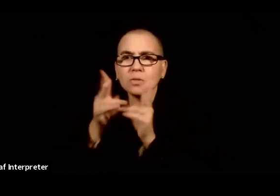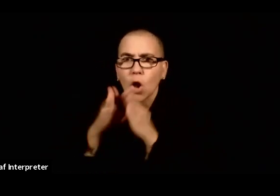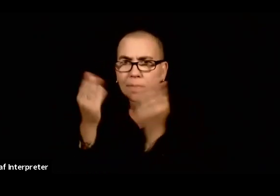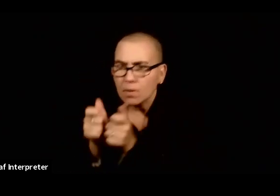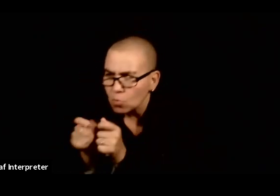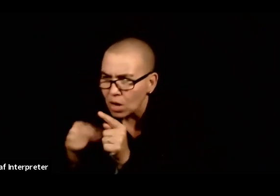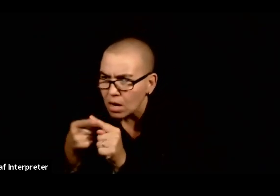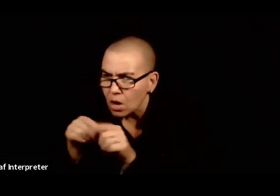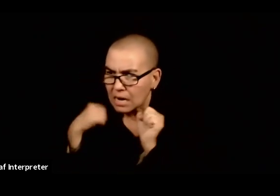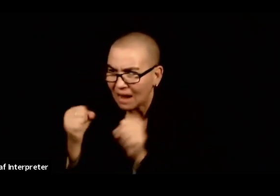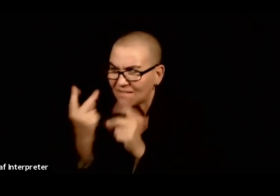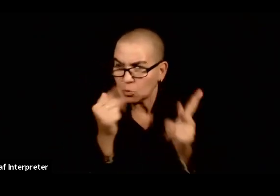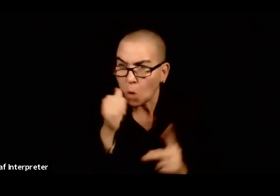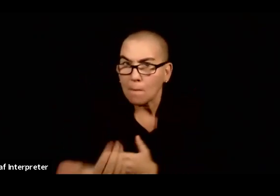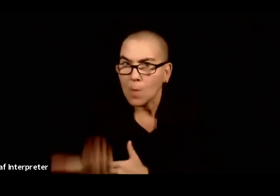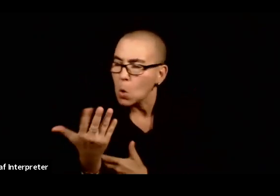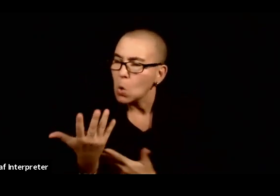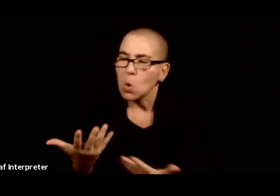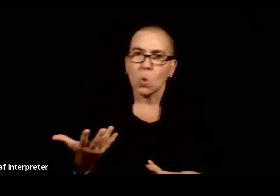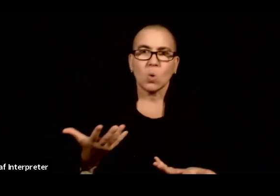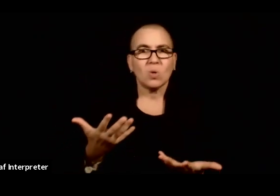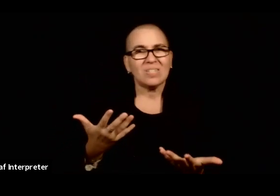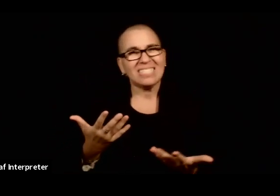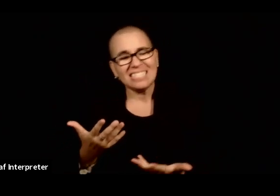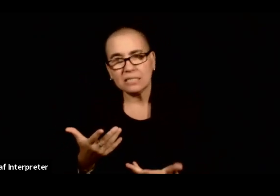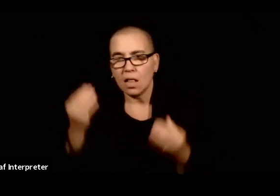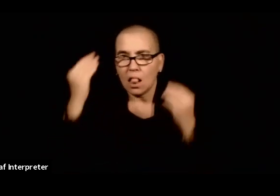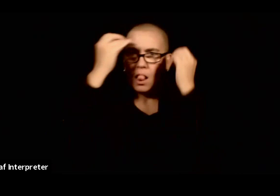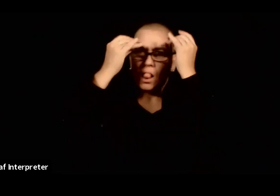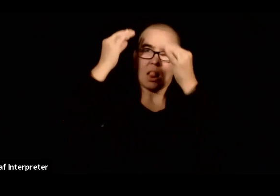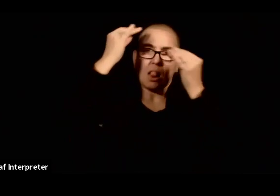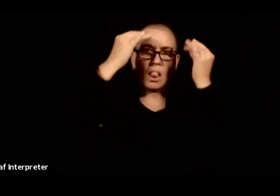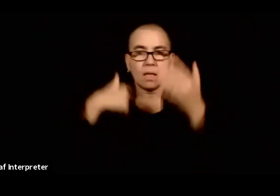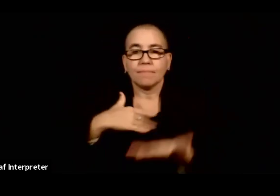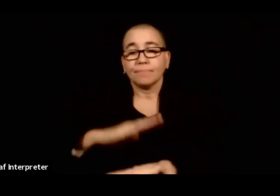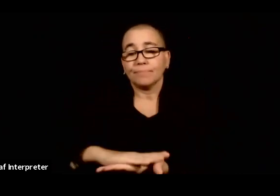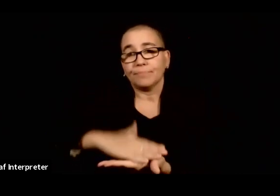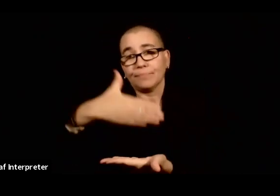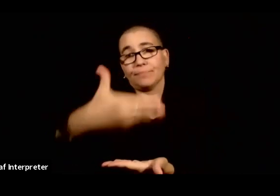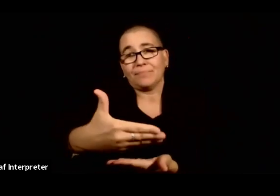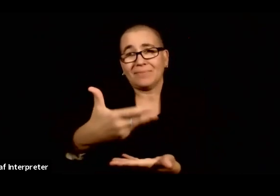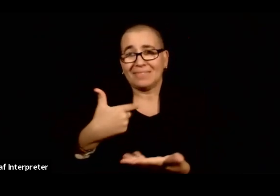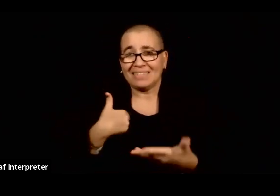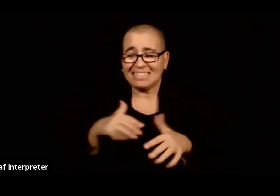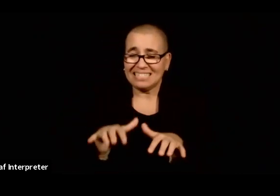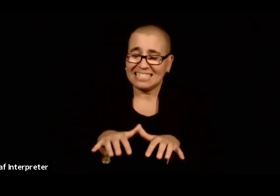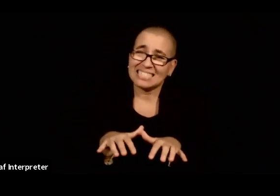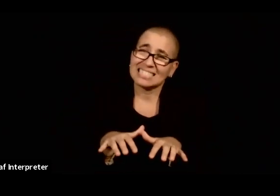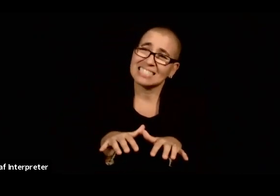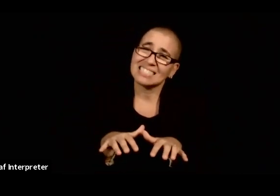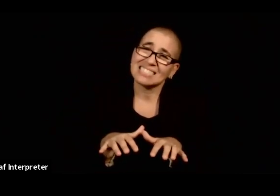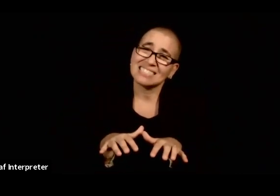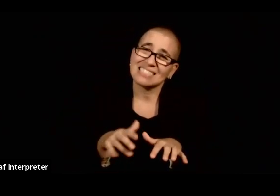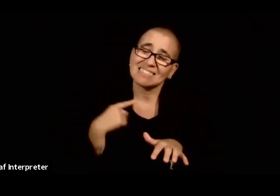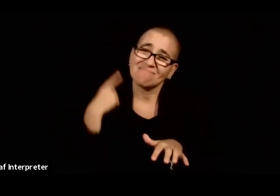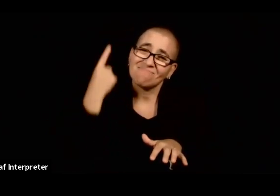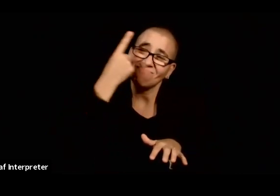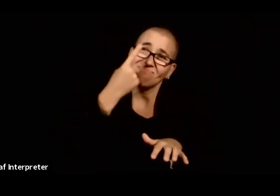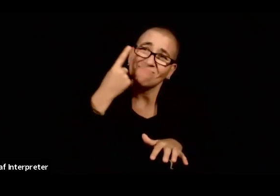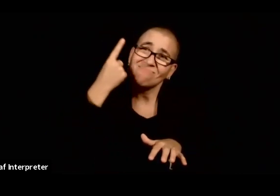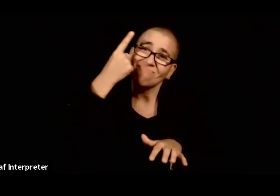began writing. I see her by the window through the sun's glare. She has a smile on her face and she squints into